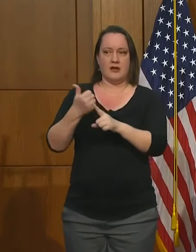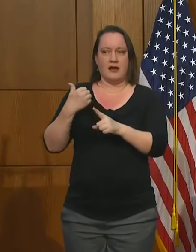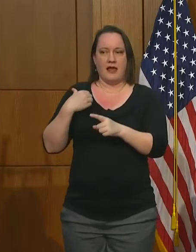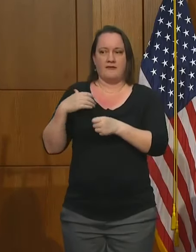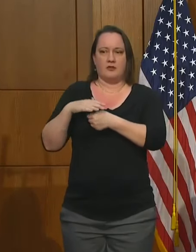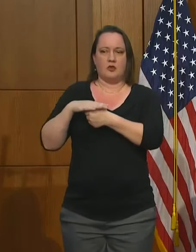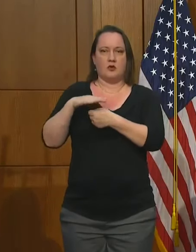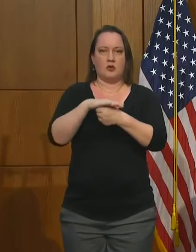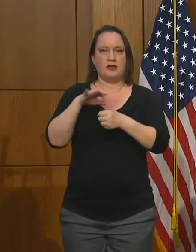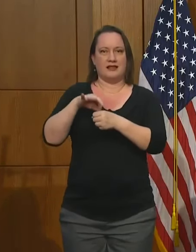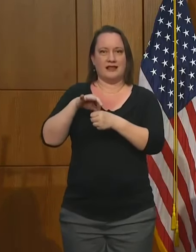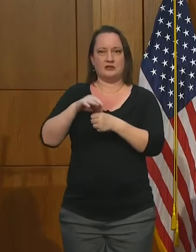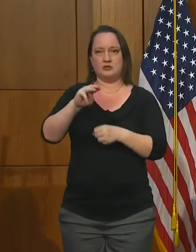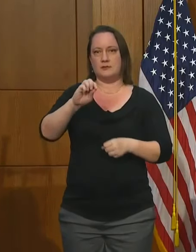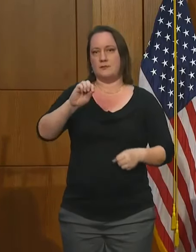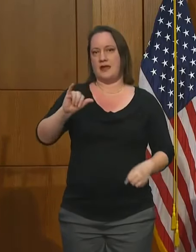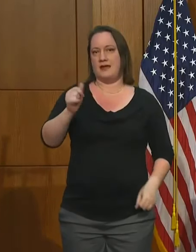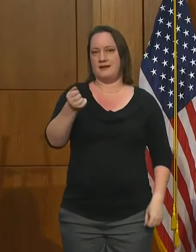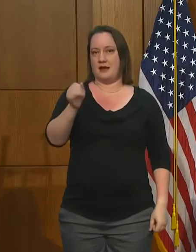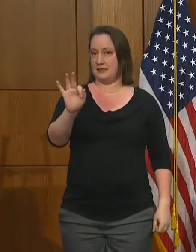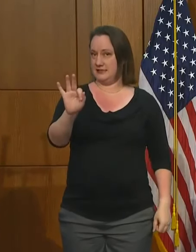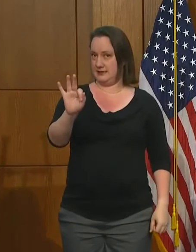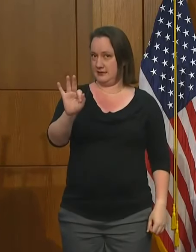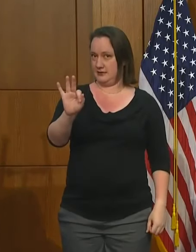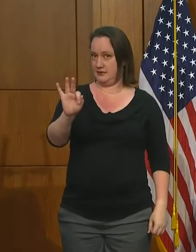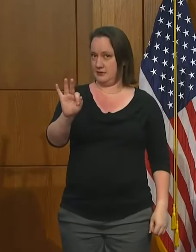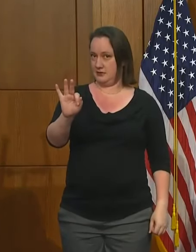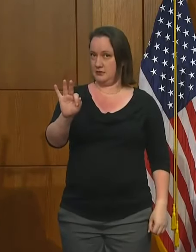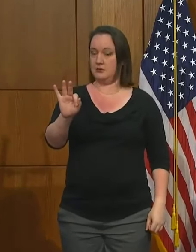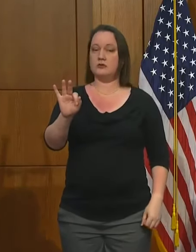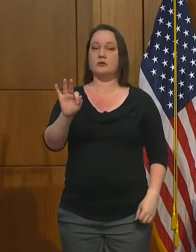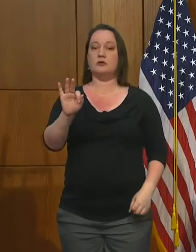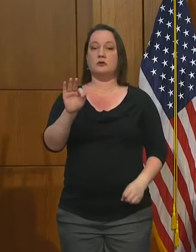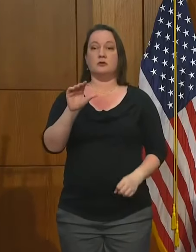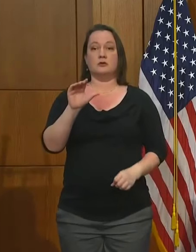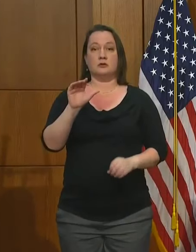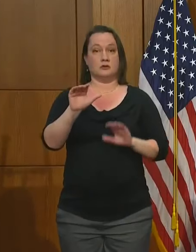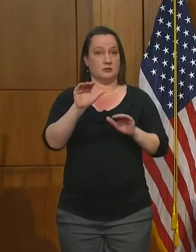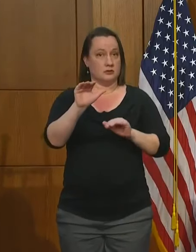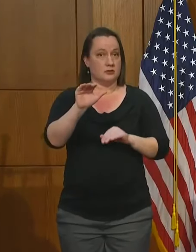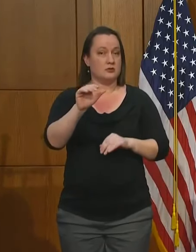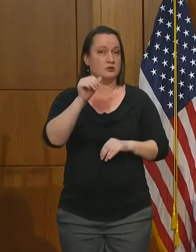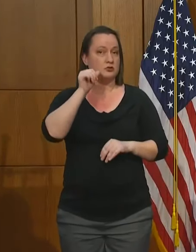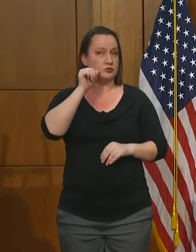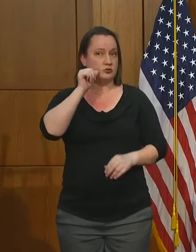coming up on May the 19th. Tomorrow, May the 12th,